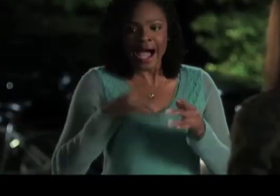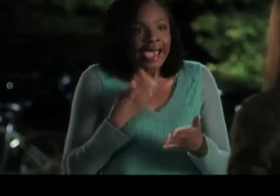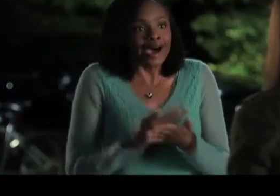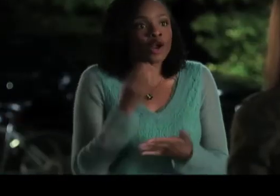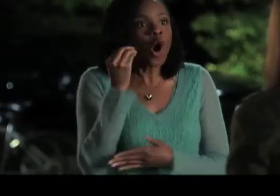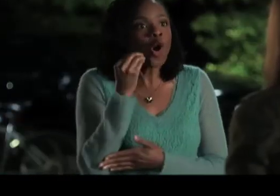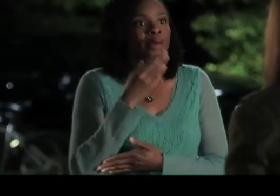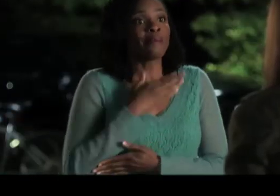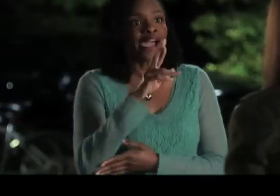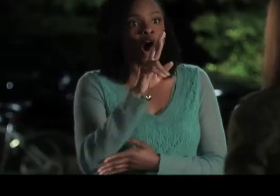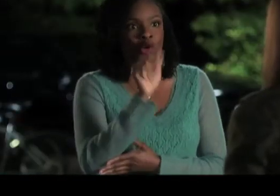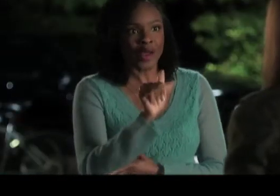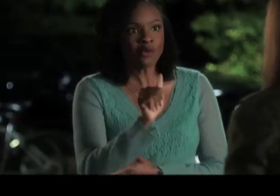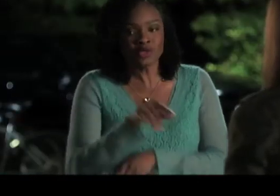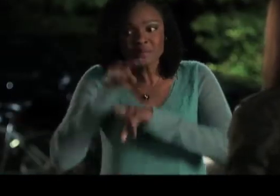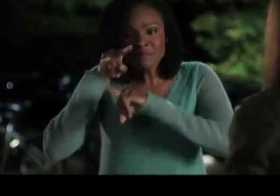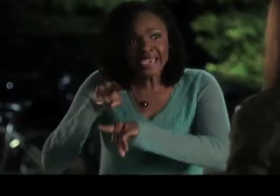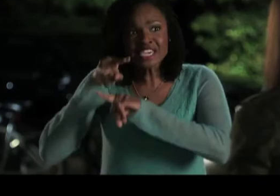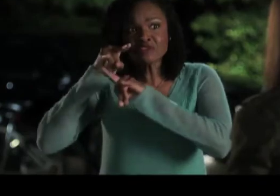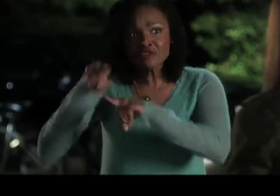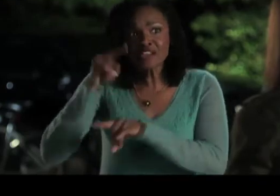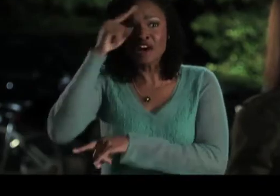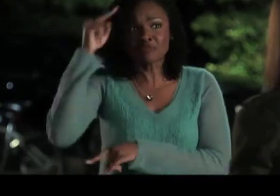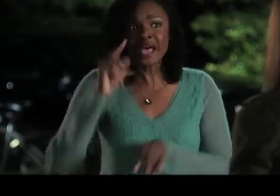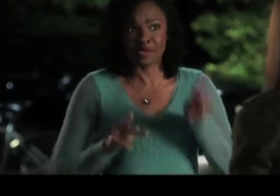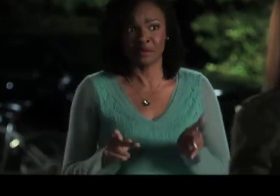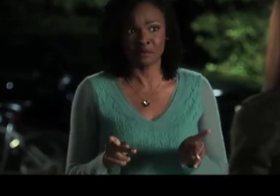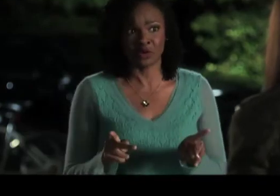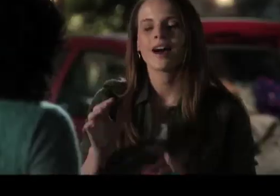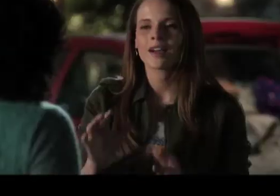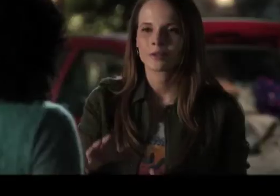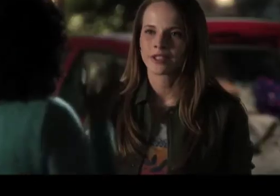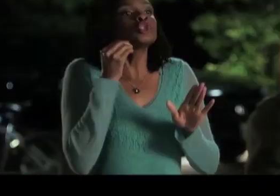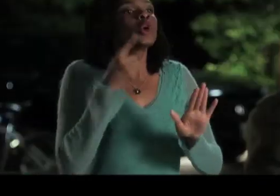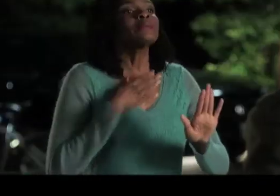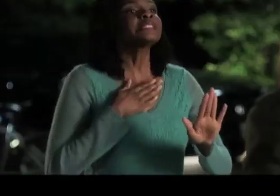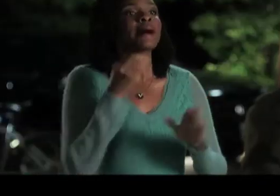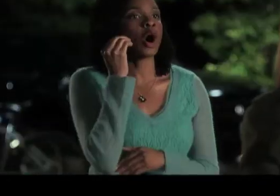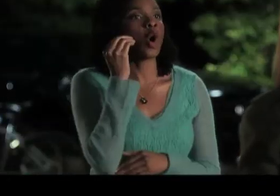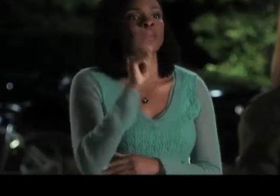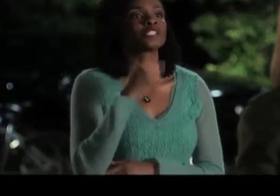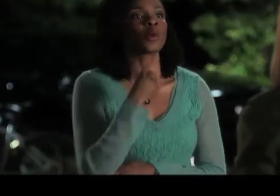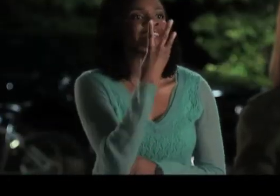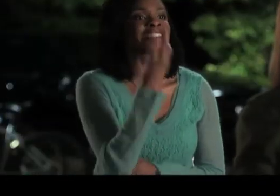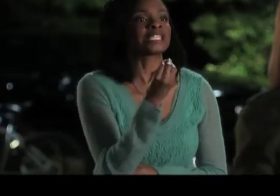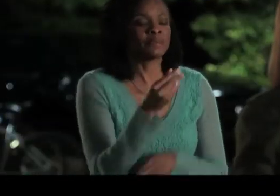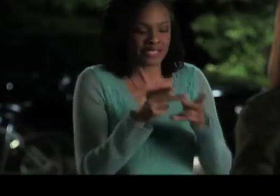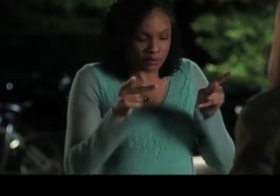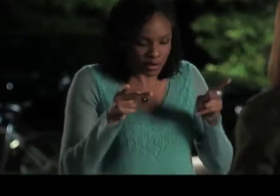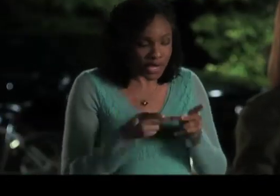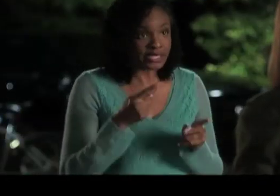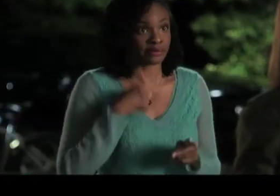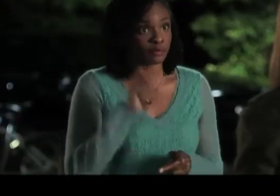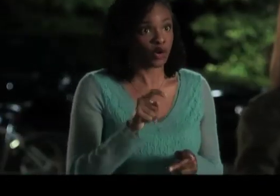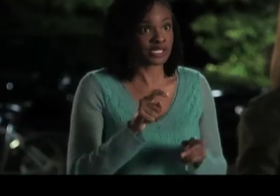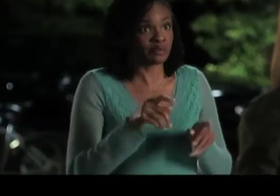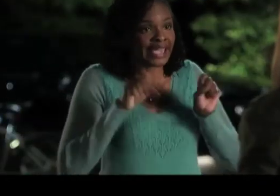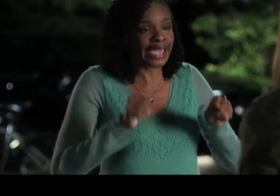I got home and my RA was making fun of black people. The dorm is my home. It's where I sleep. It's the place I'm supposed to be able